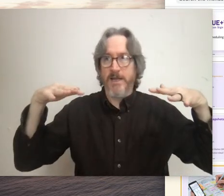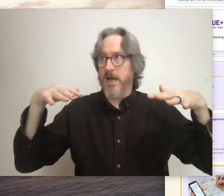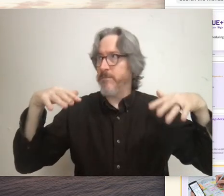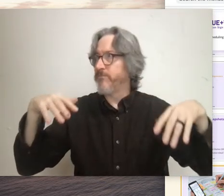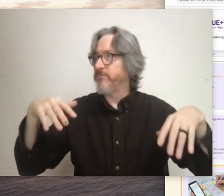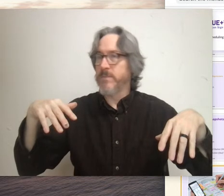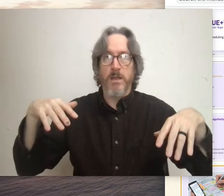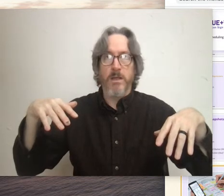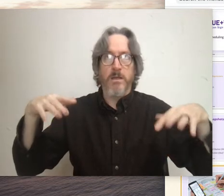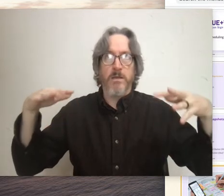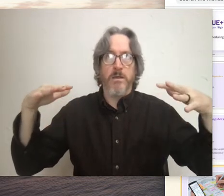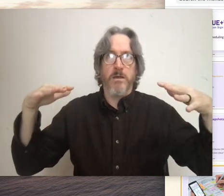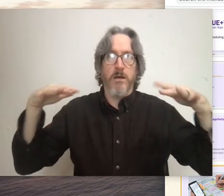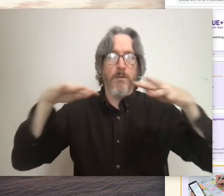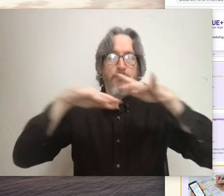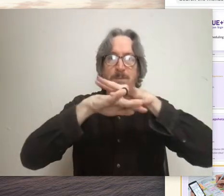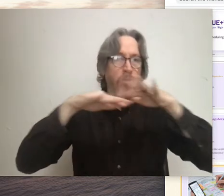like